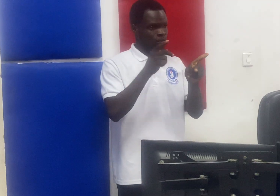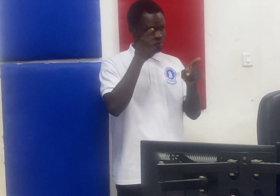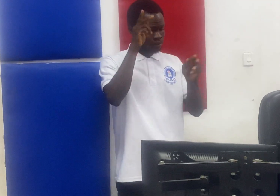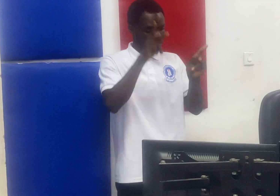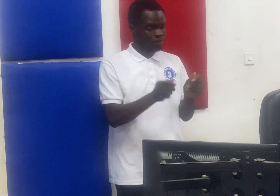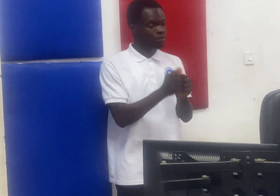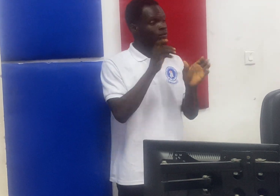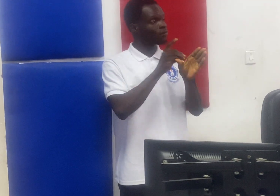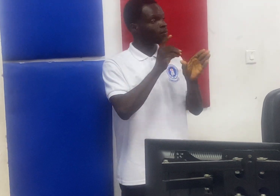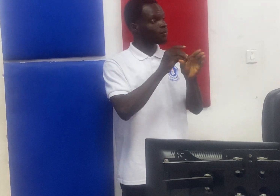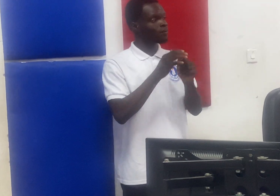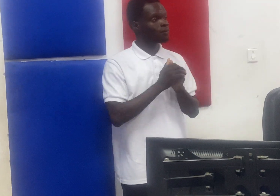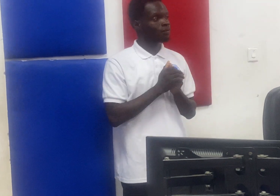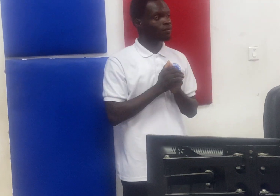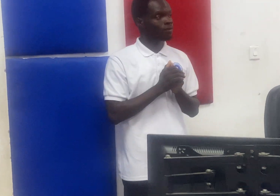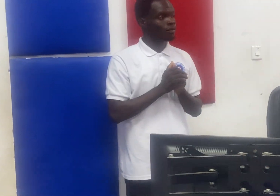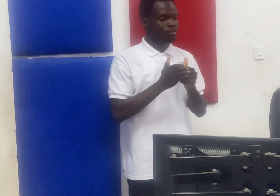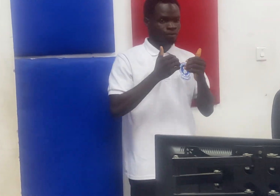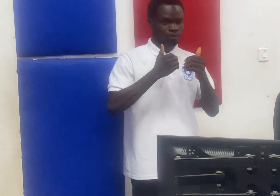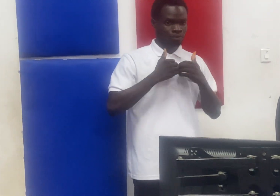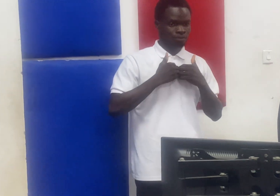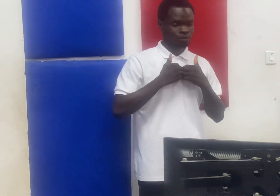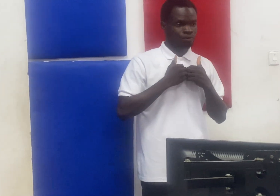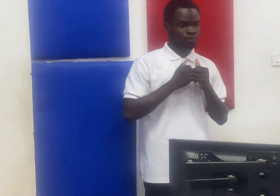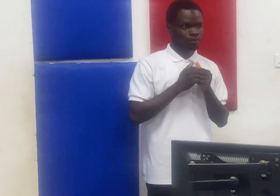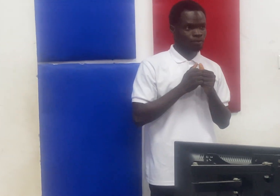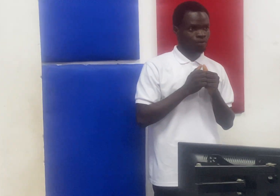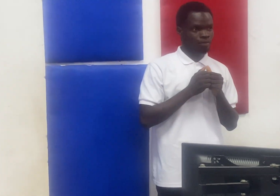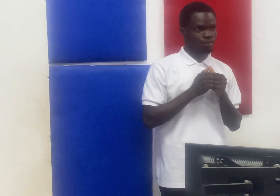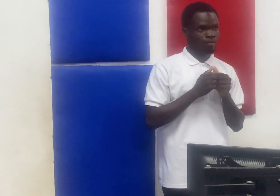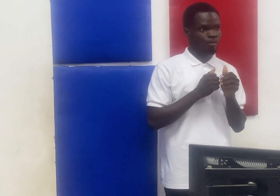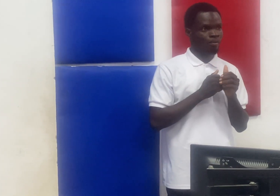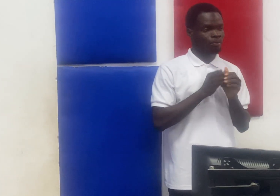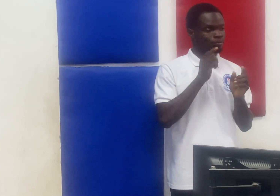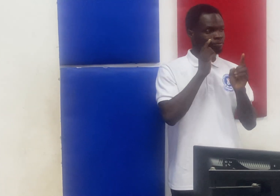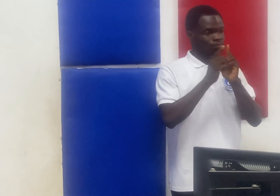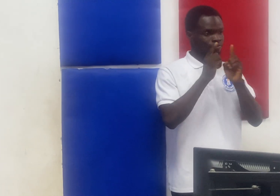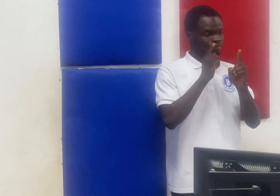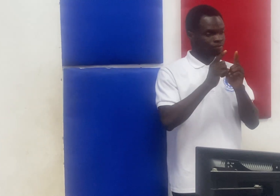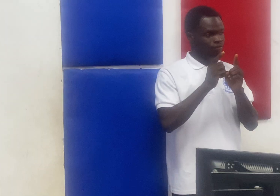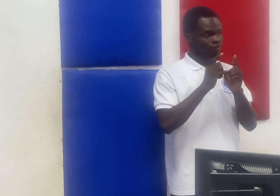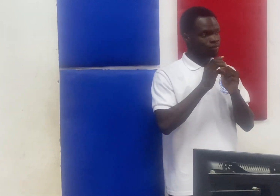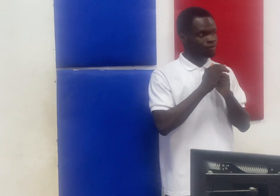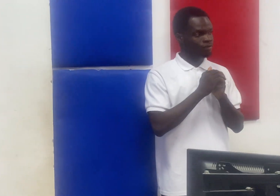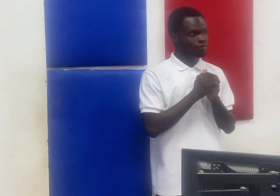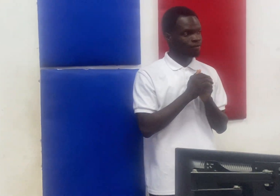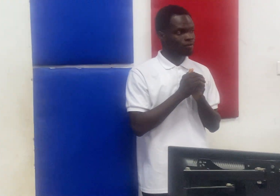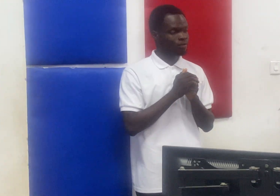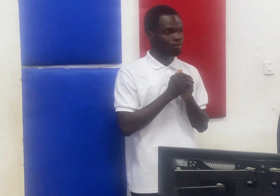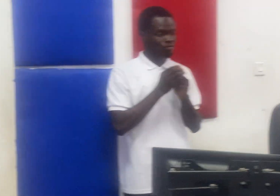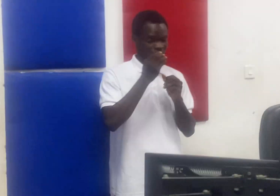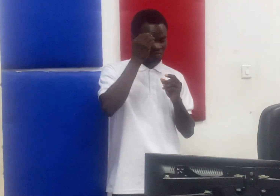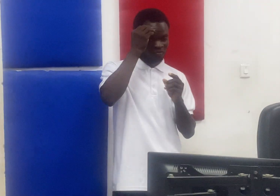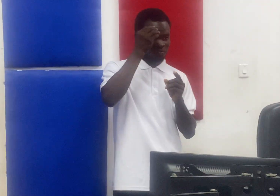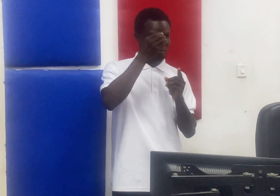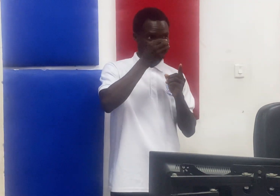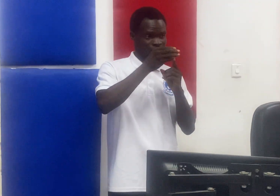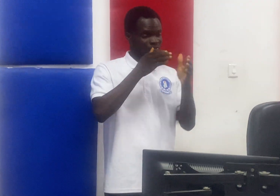disability. They have to talk to the opinion leaders. They have to talk